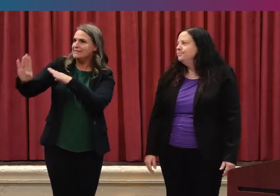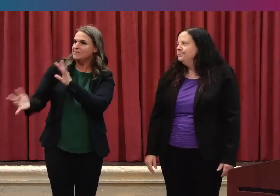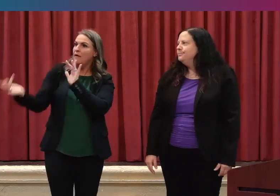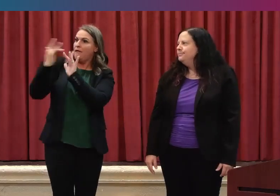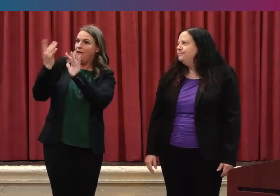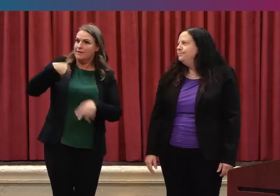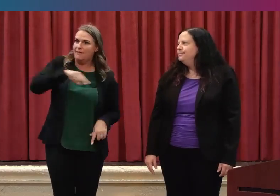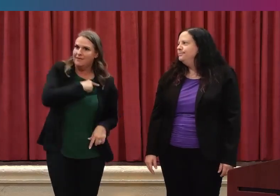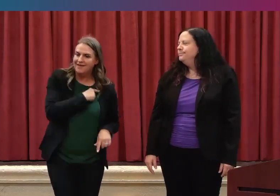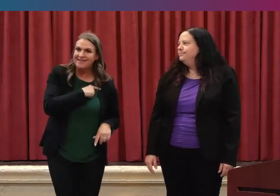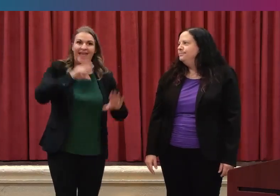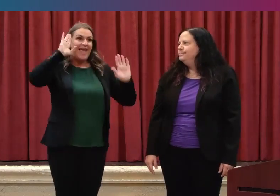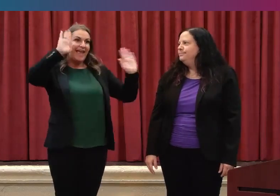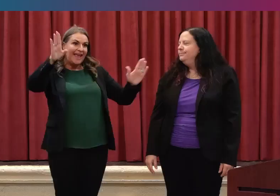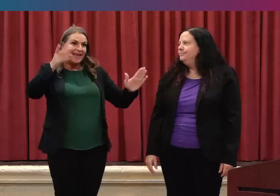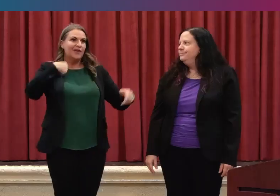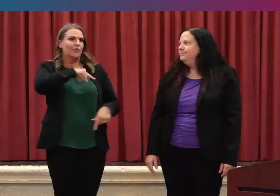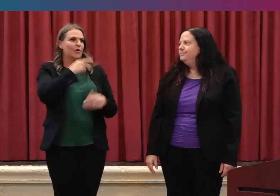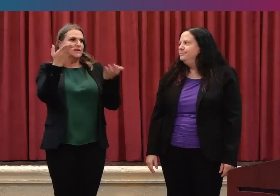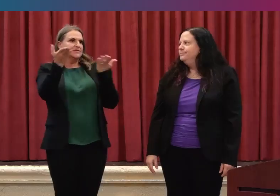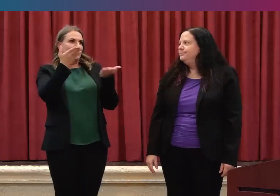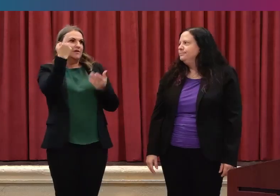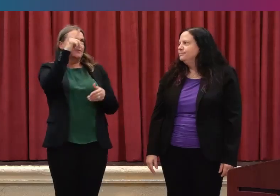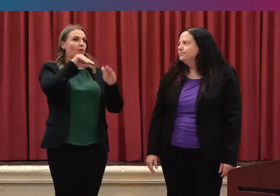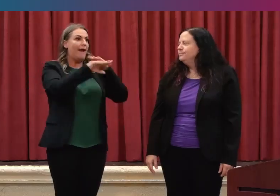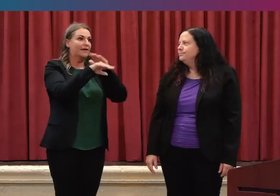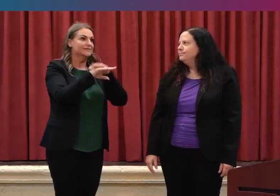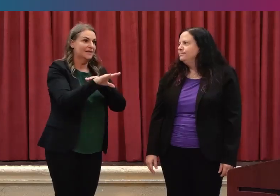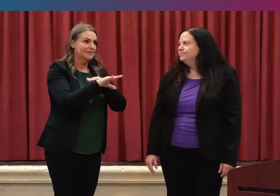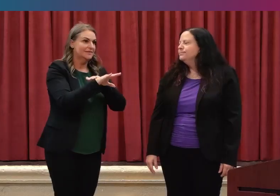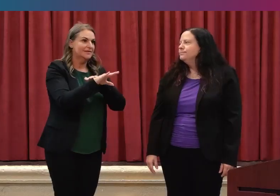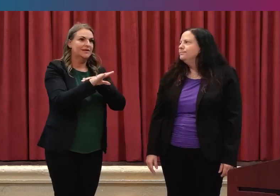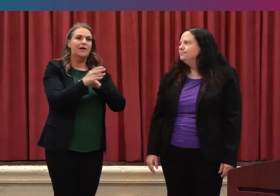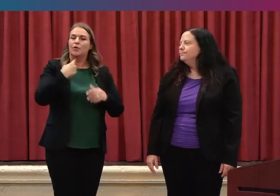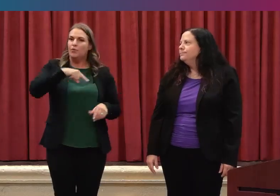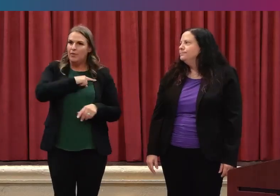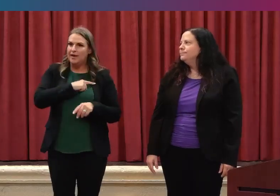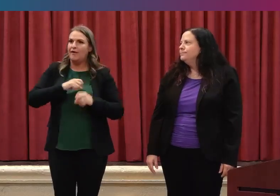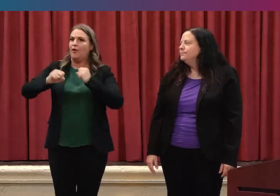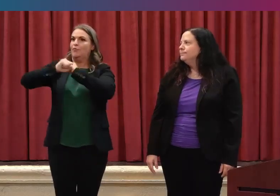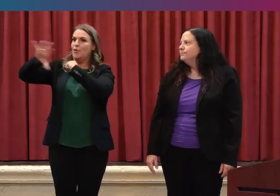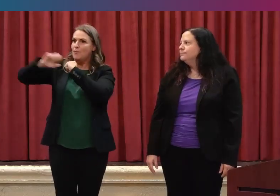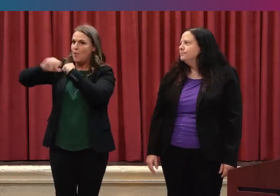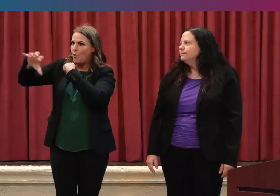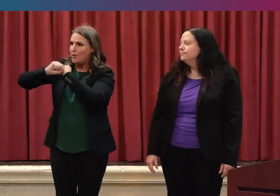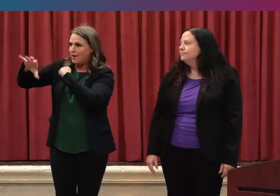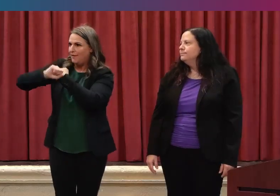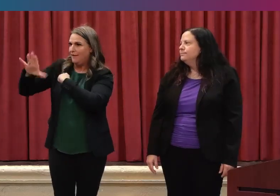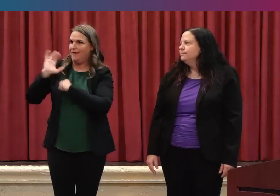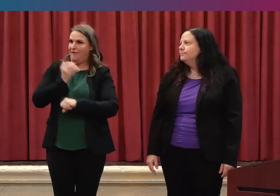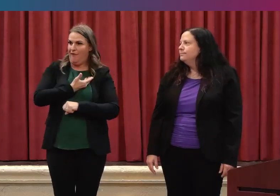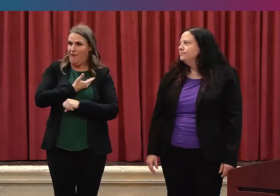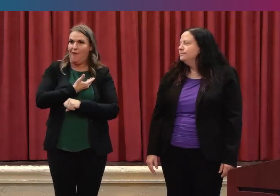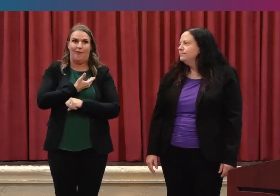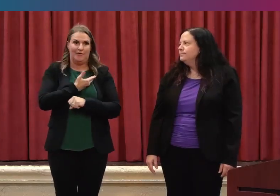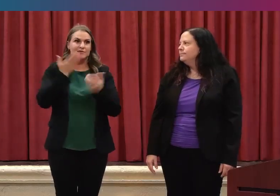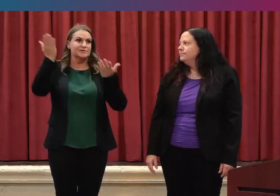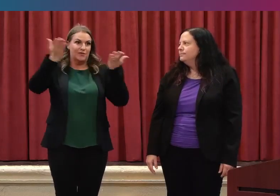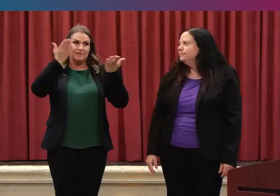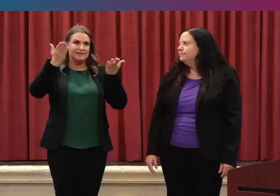if there are people that want to use your business, contact us. So for whatever reason, we're trying to get LifeSigns' name